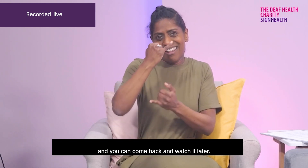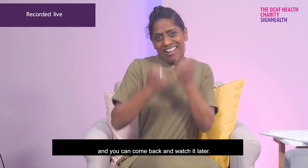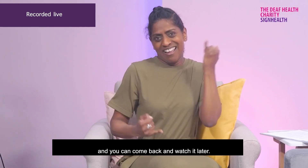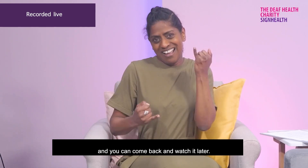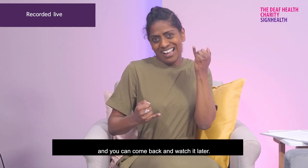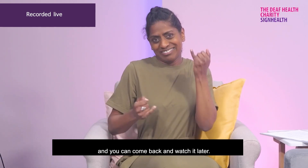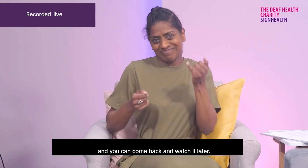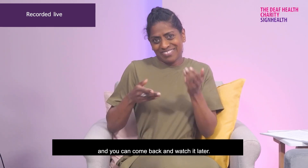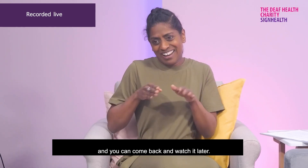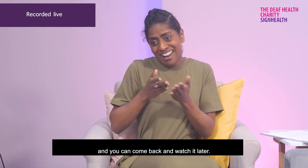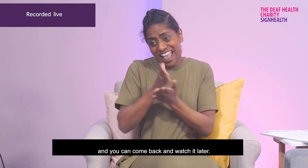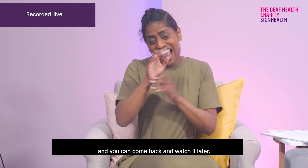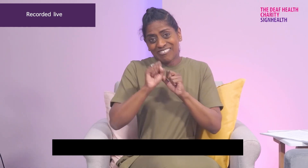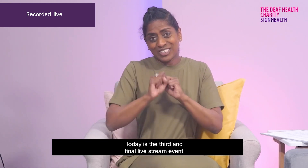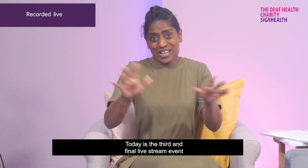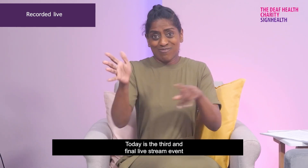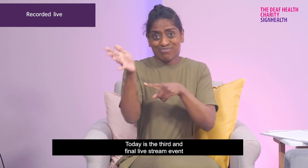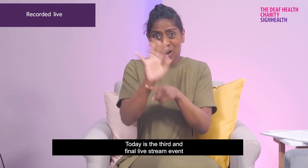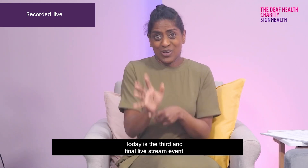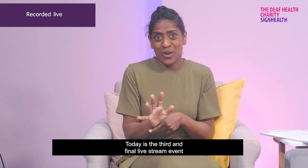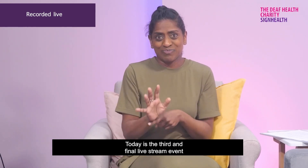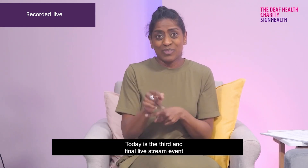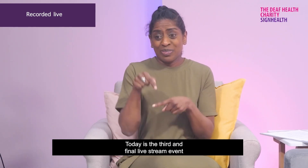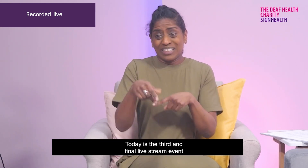Today is the third and final live stream event.